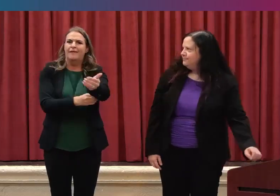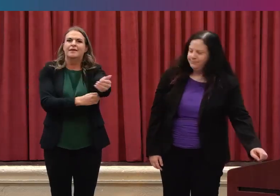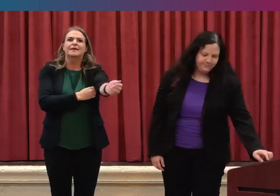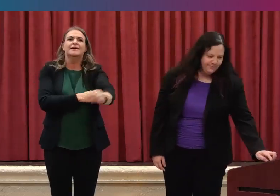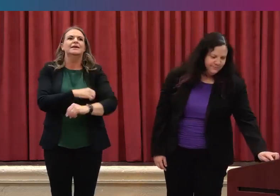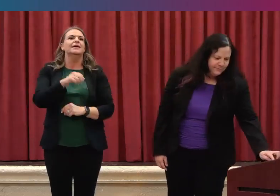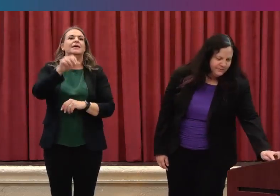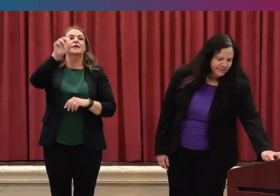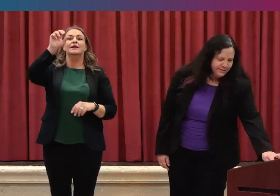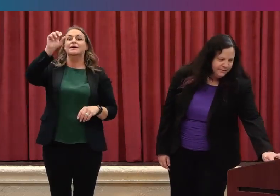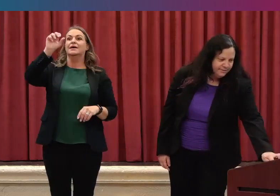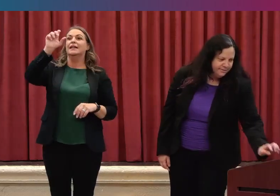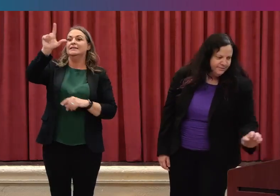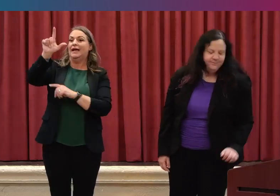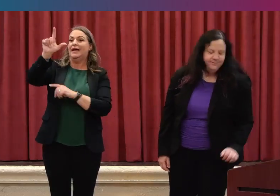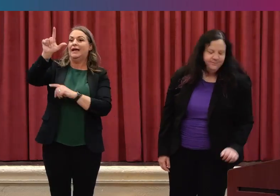Before we move on,